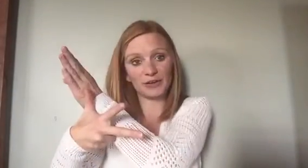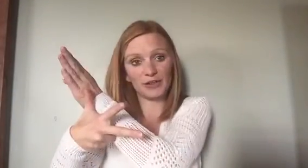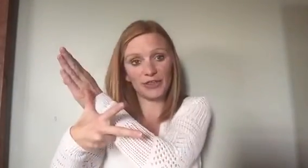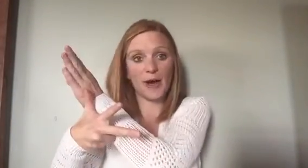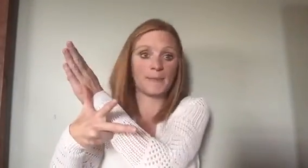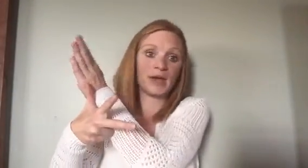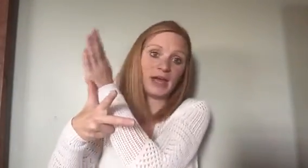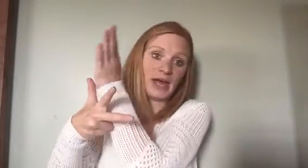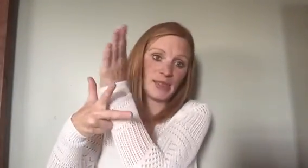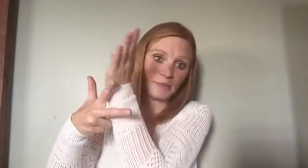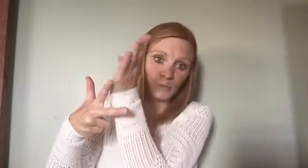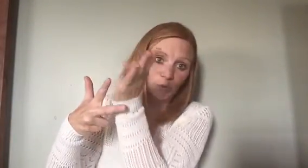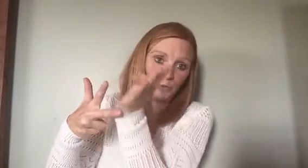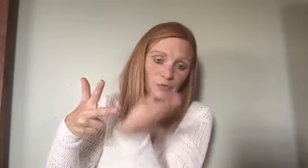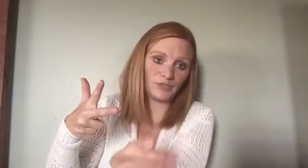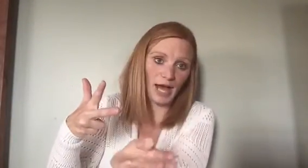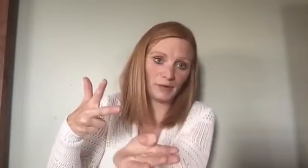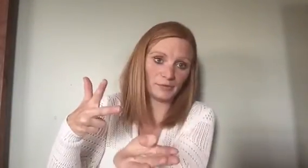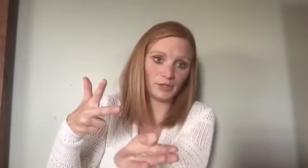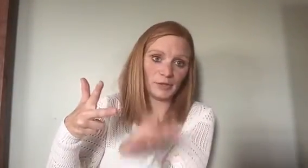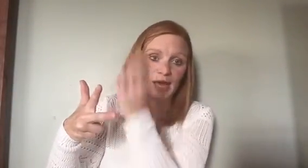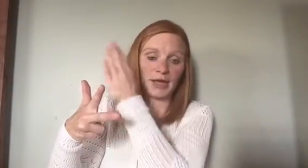your thumb and then move down, okay?